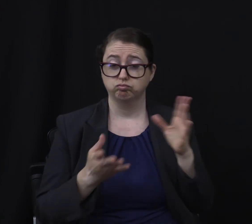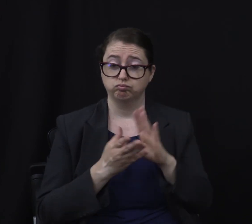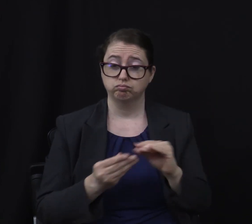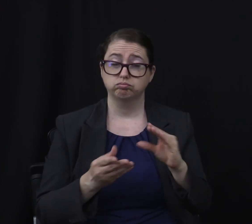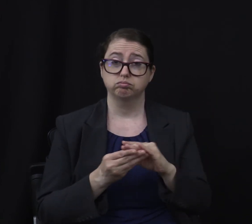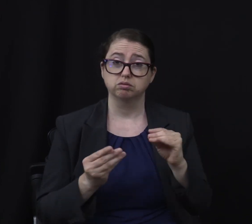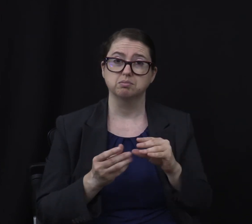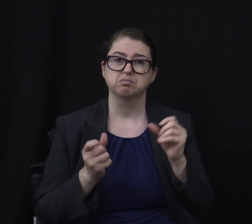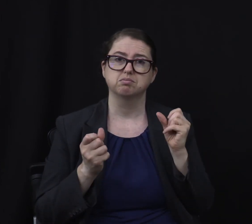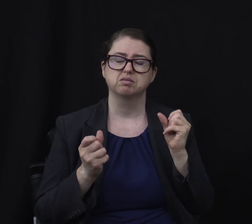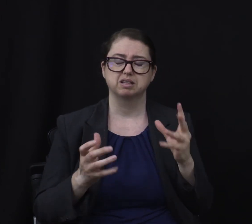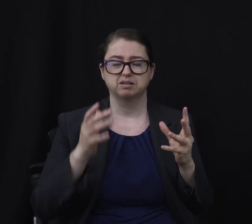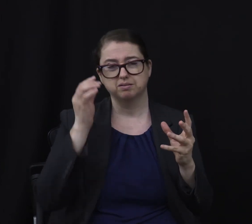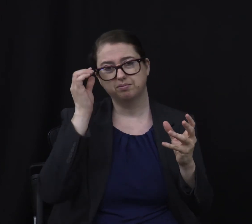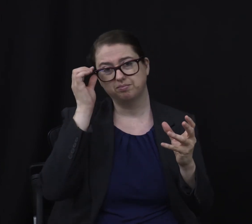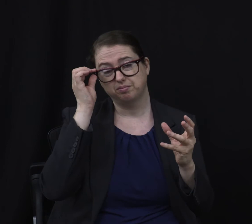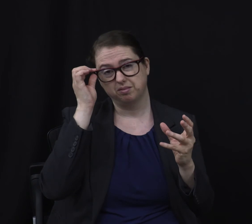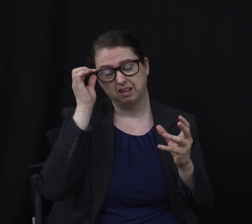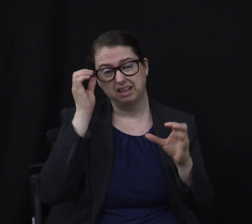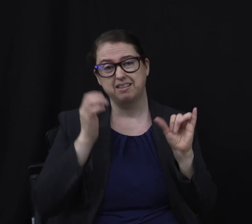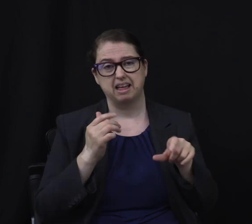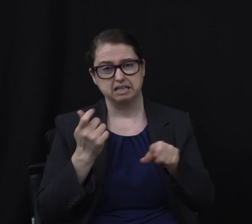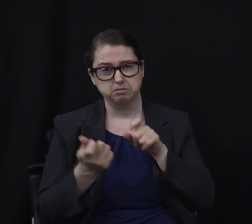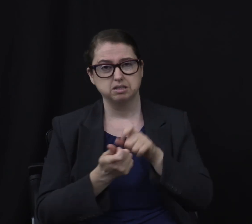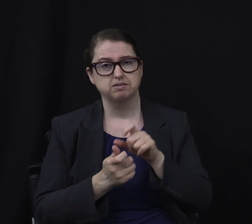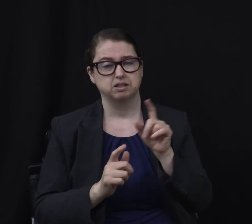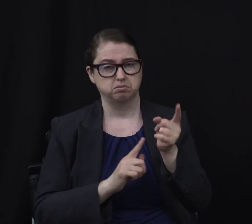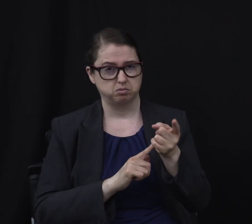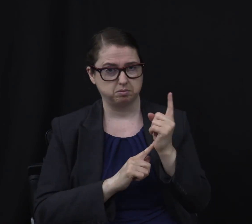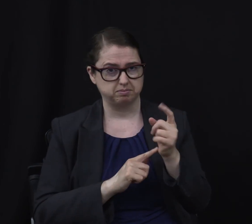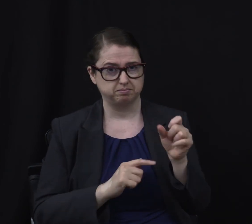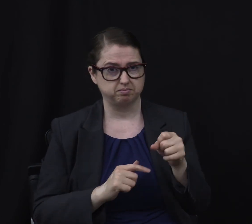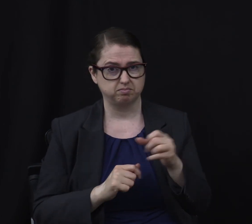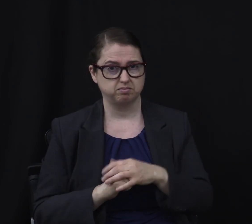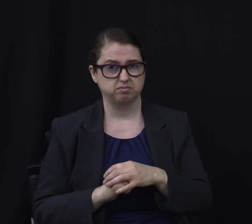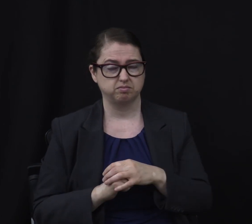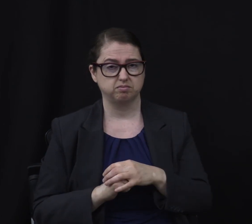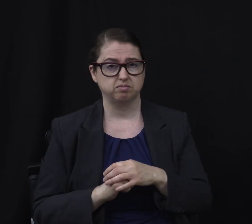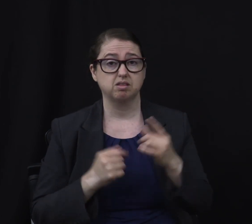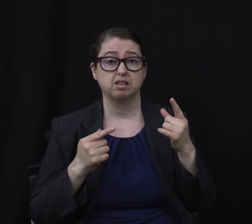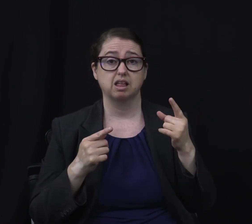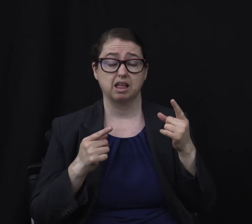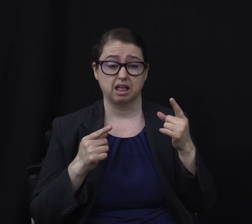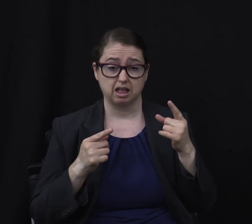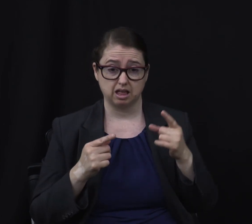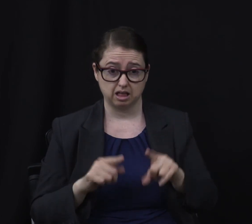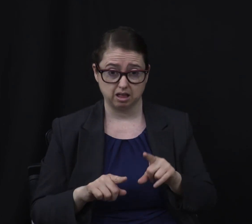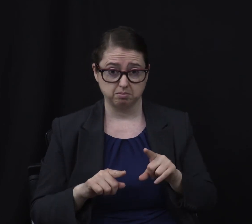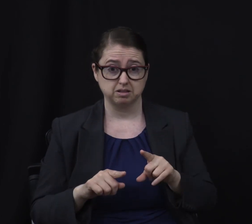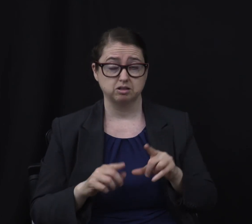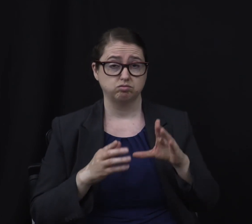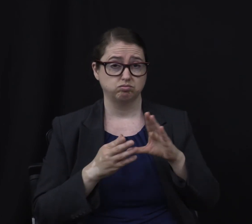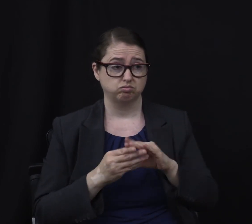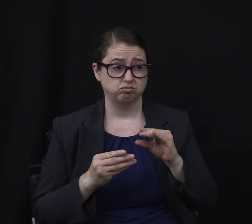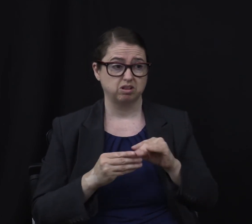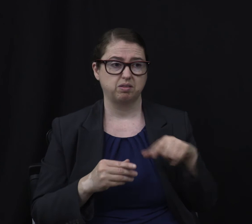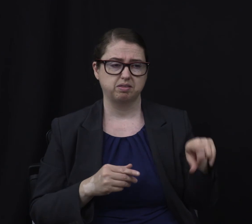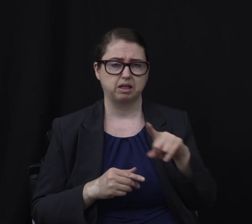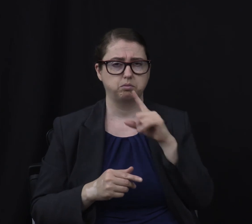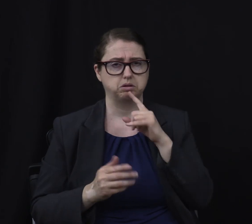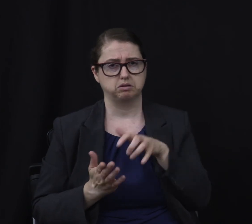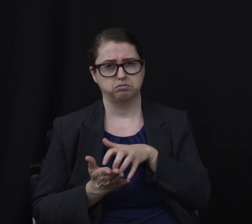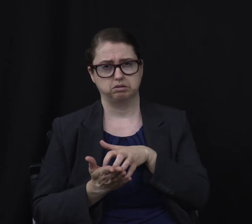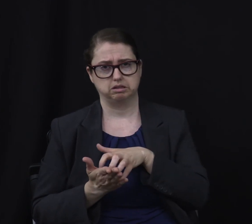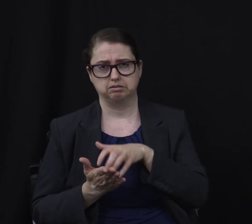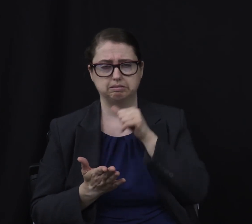this very specific moment. When the rubber came to the road, cowards were found instead of courageous men.